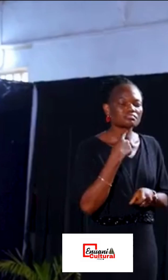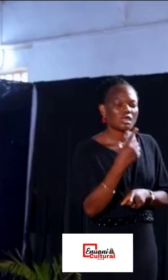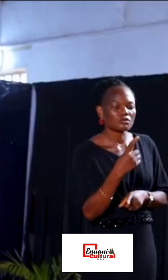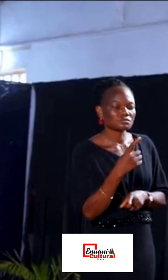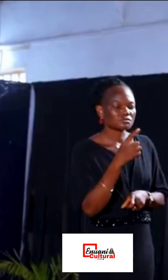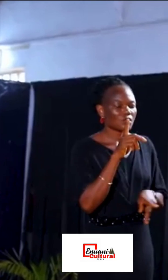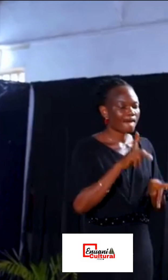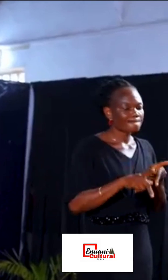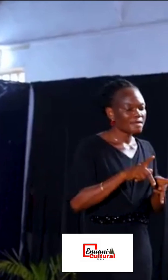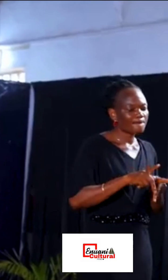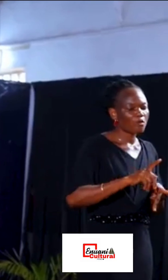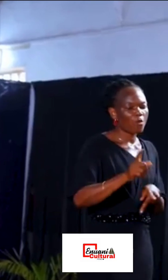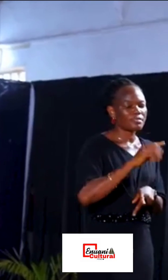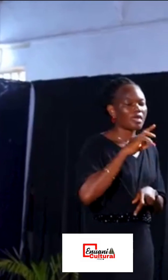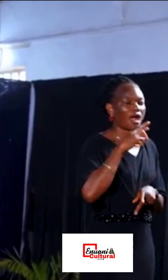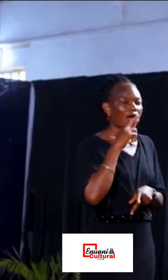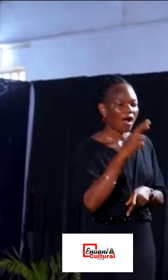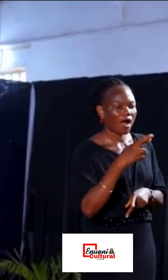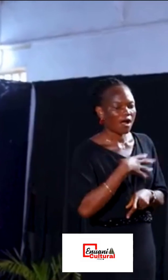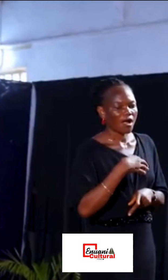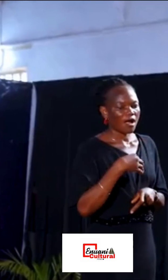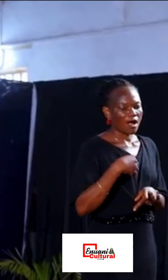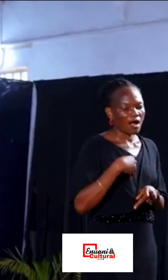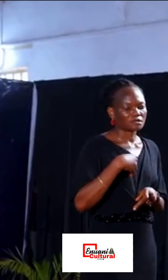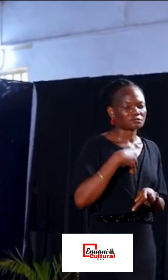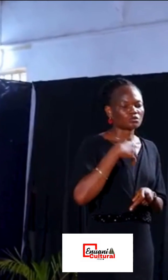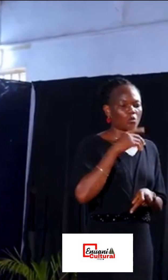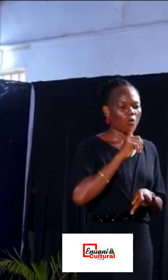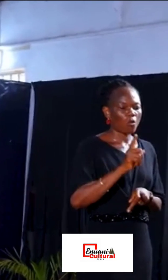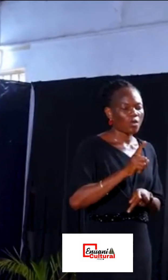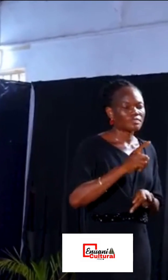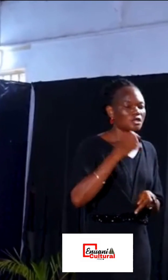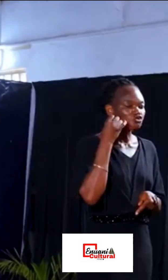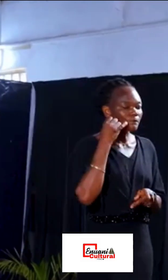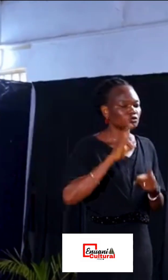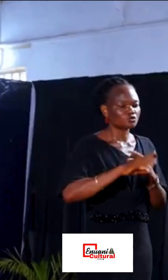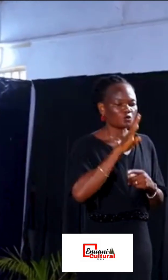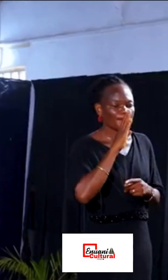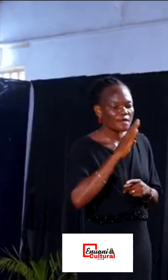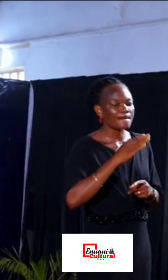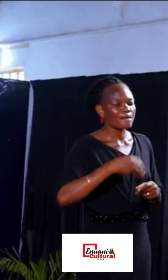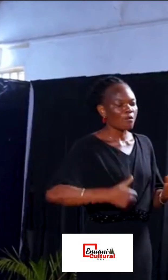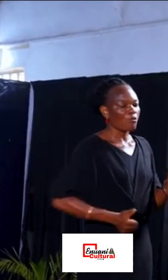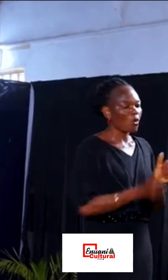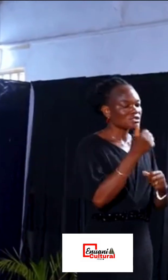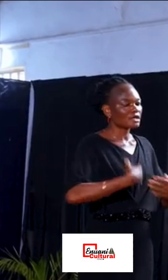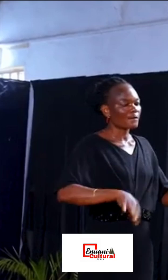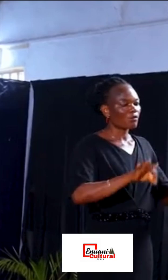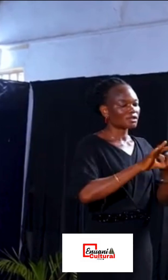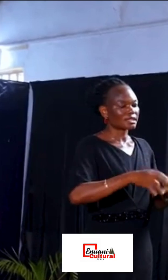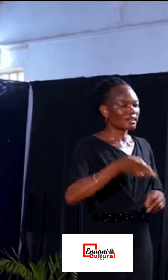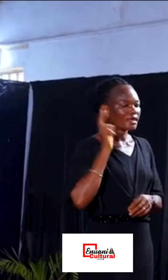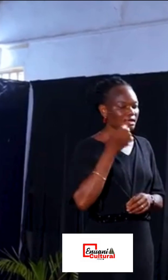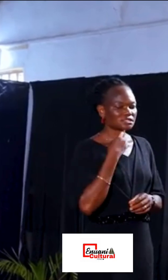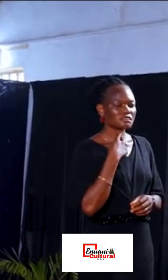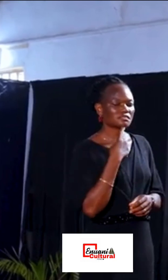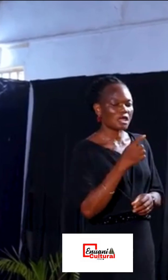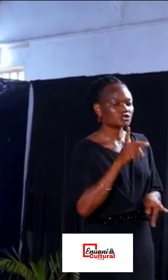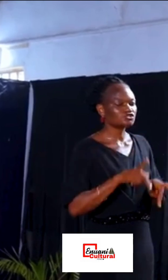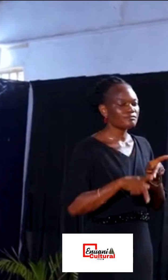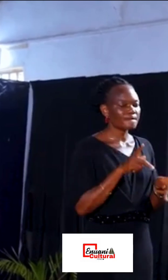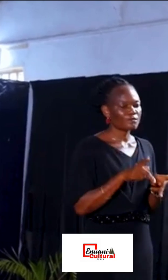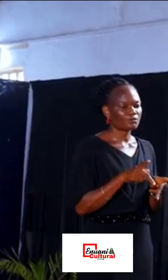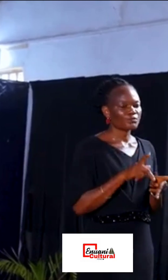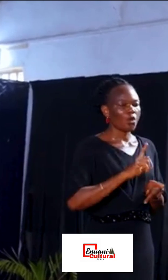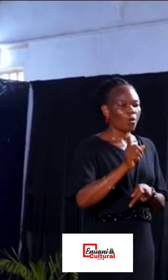people where they are and where they ought to be. Most importantly, history tells a